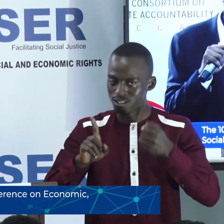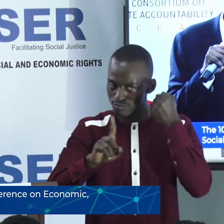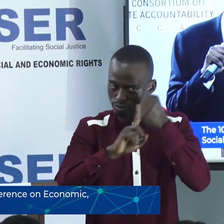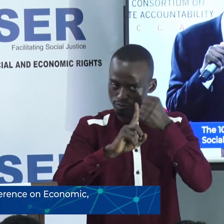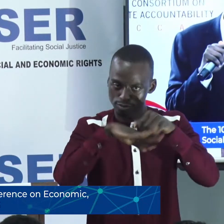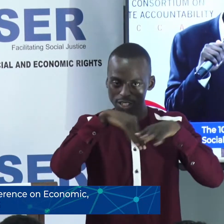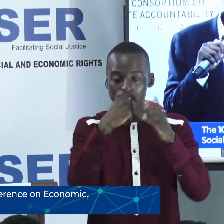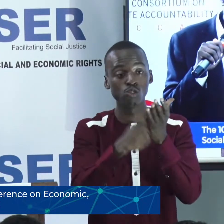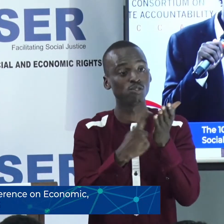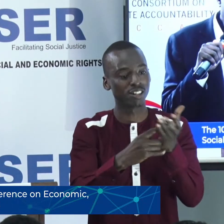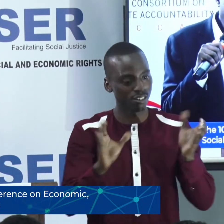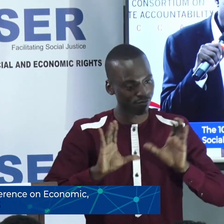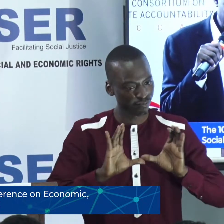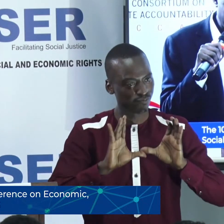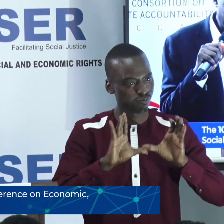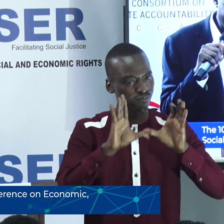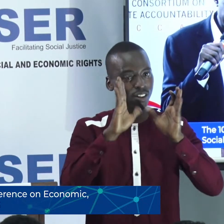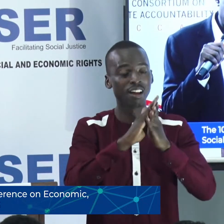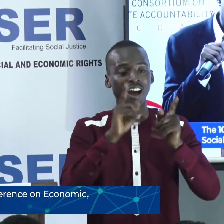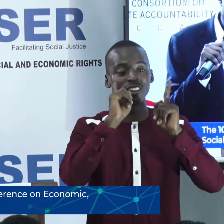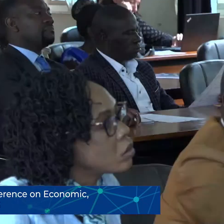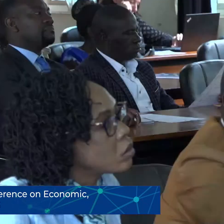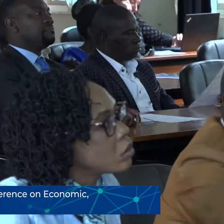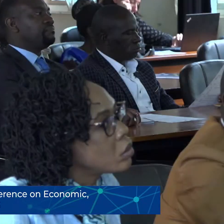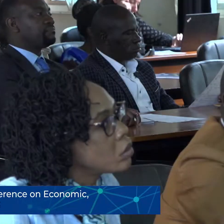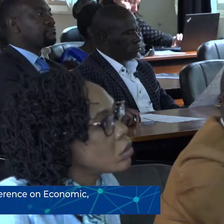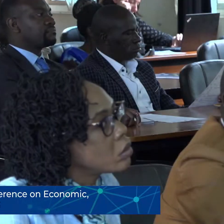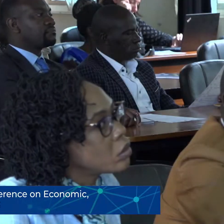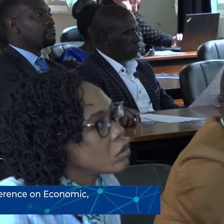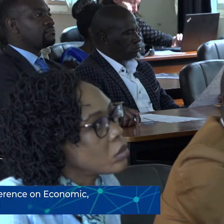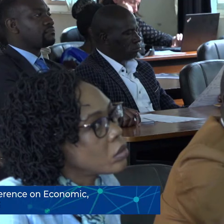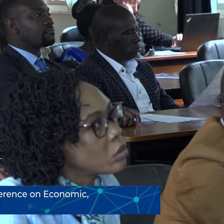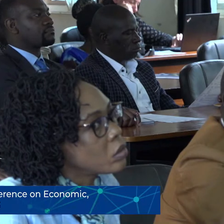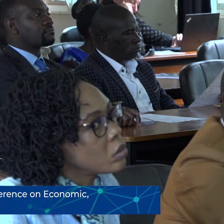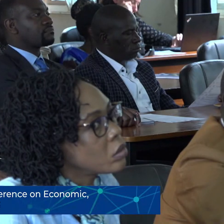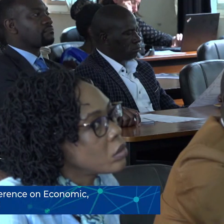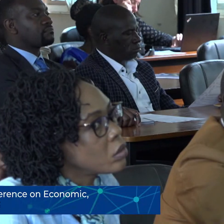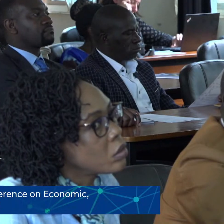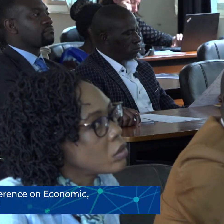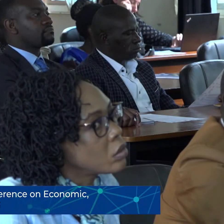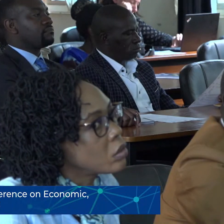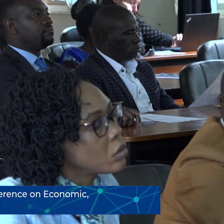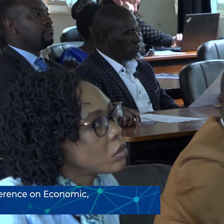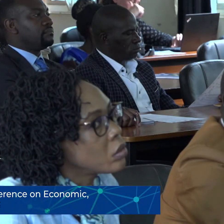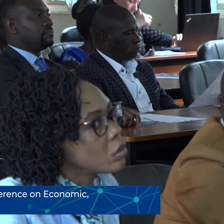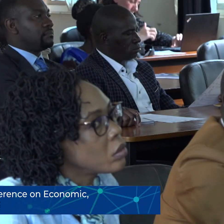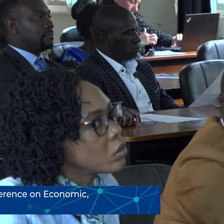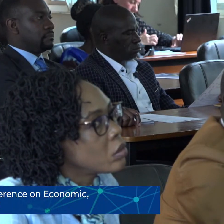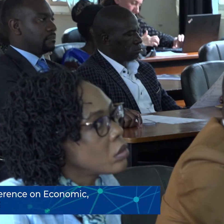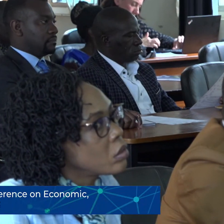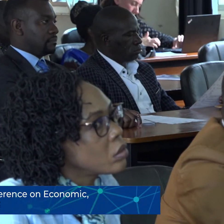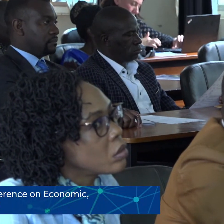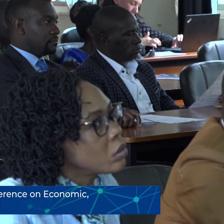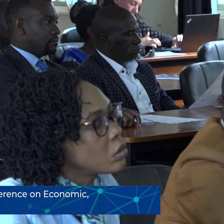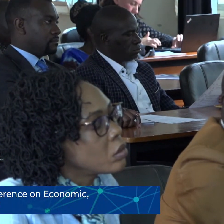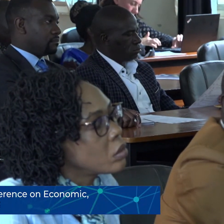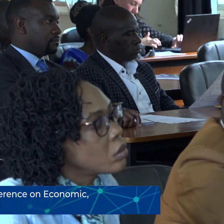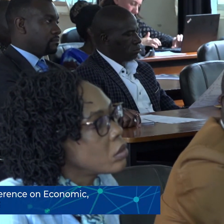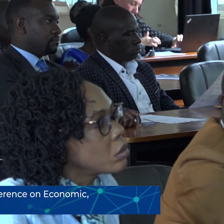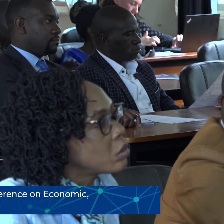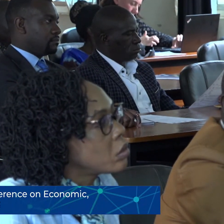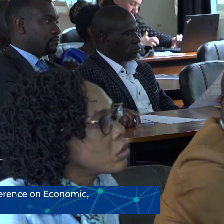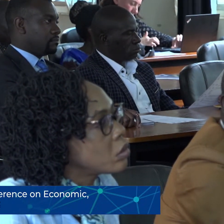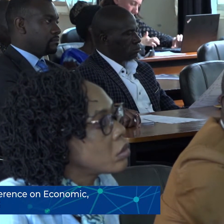in Uganda. And it came at a time where there was a constitutional review on the horizon. If you